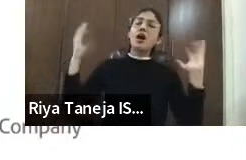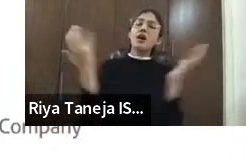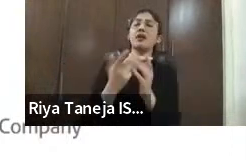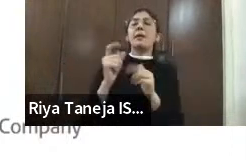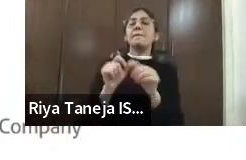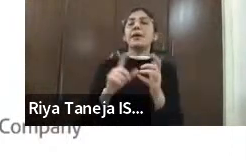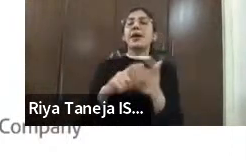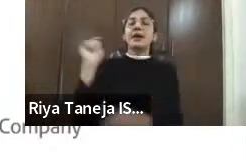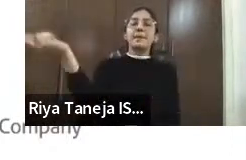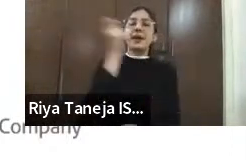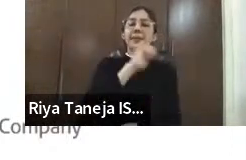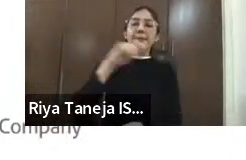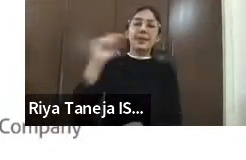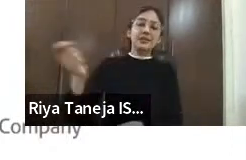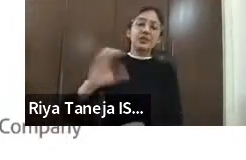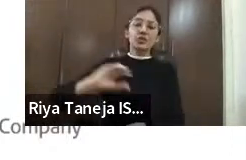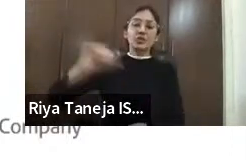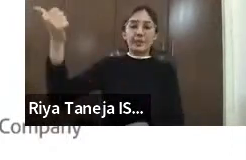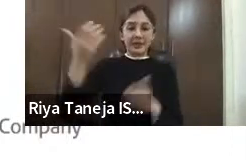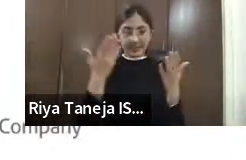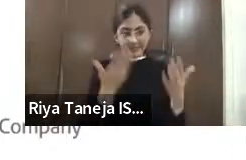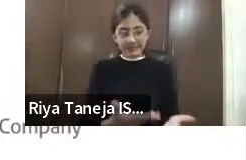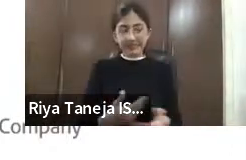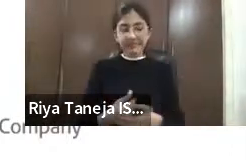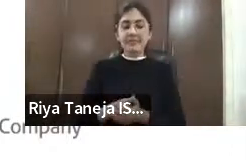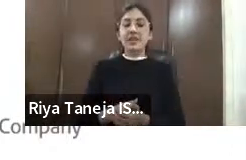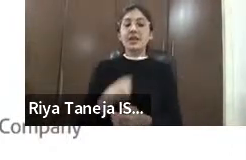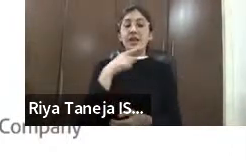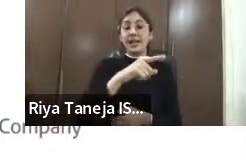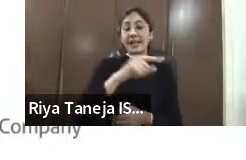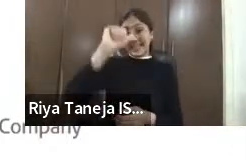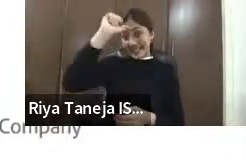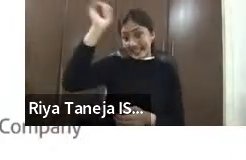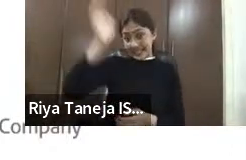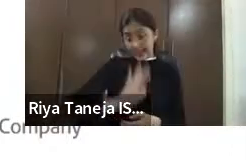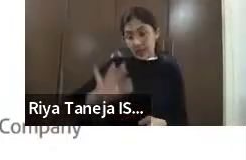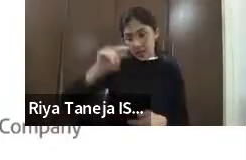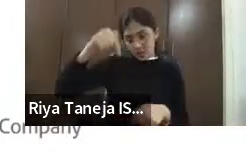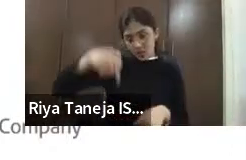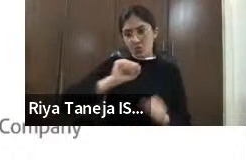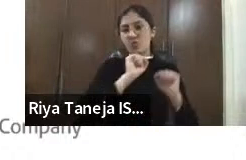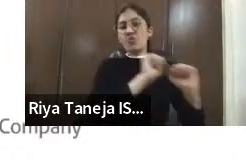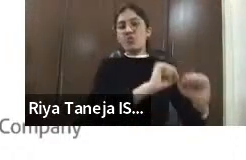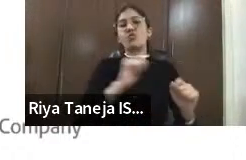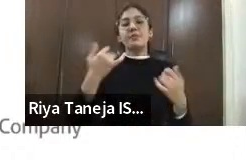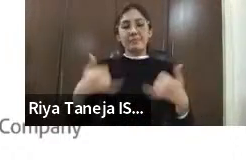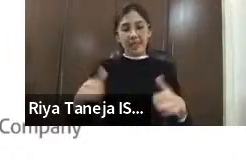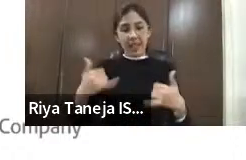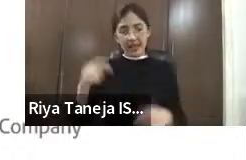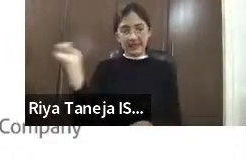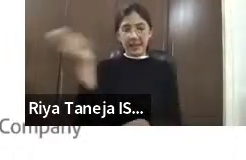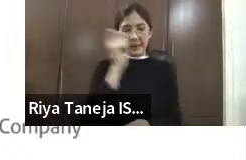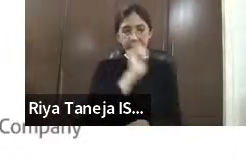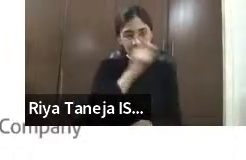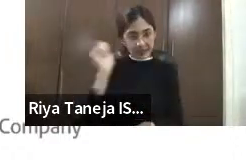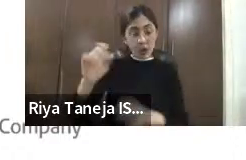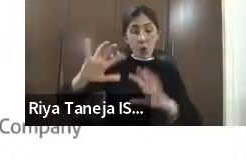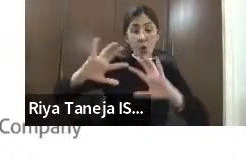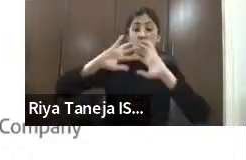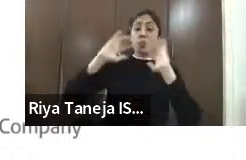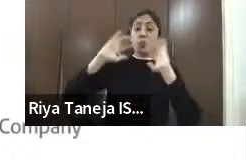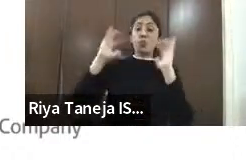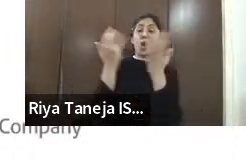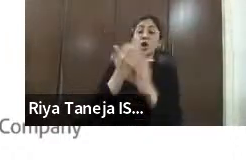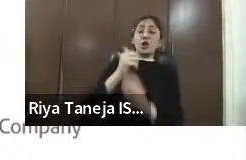Mansi Girish Chandra Joshi is an Indian para badminton player, current world champion, and a